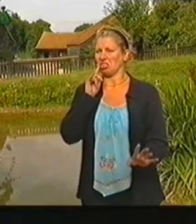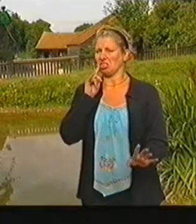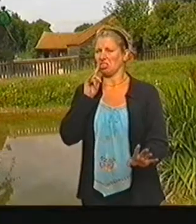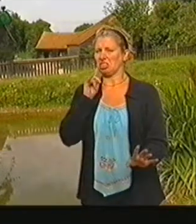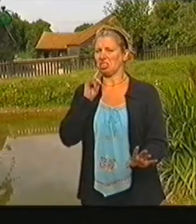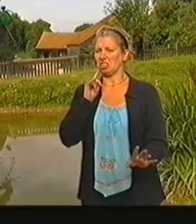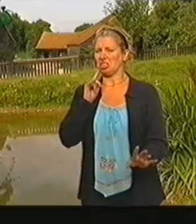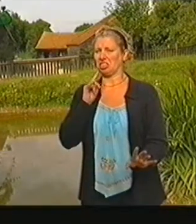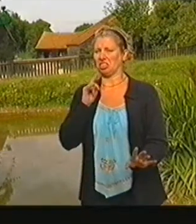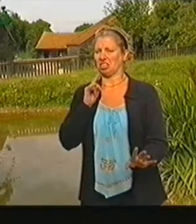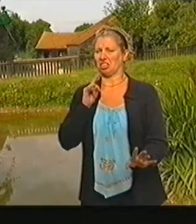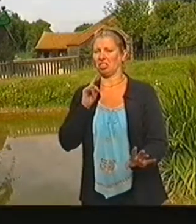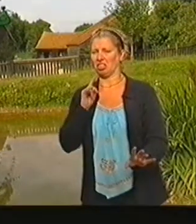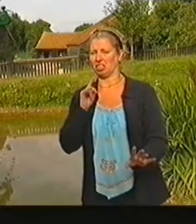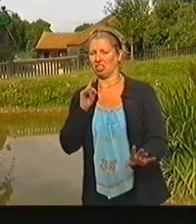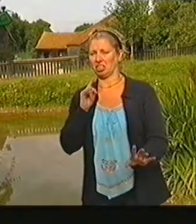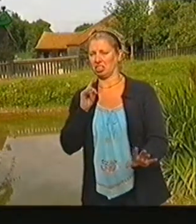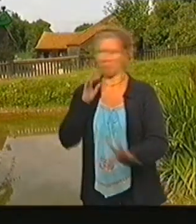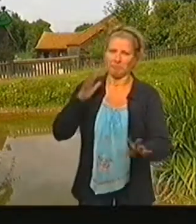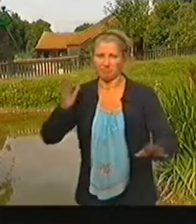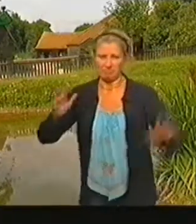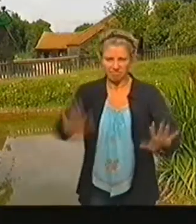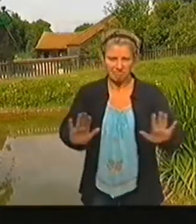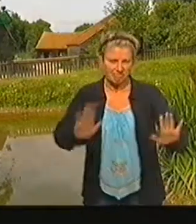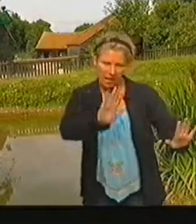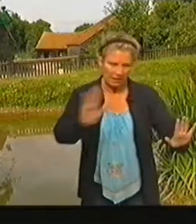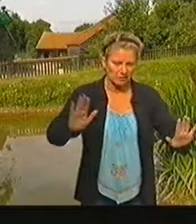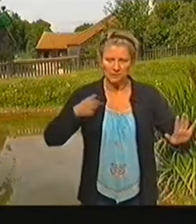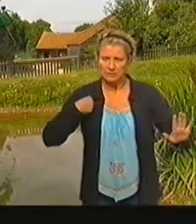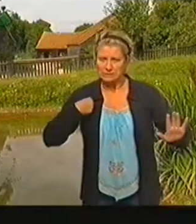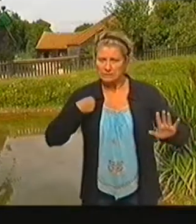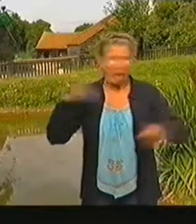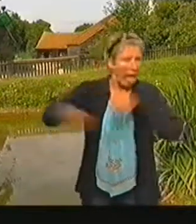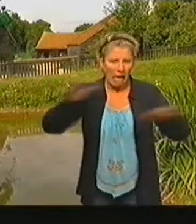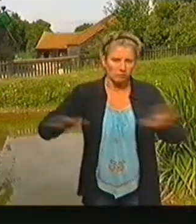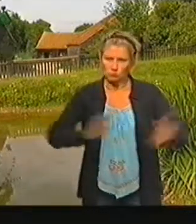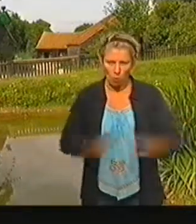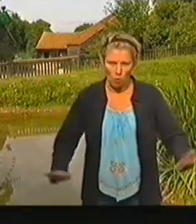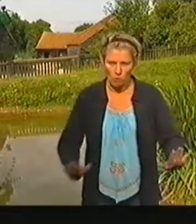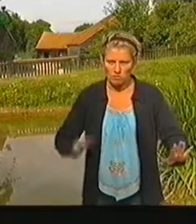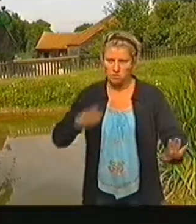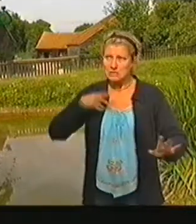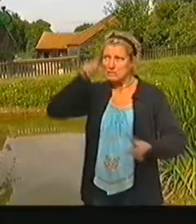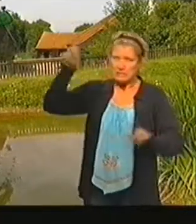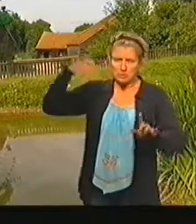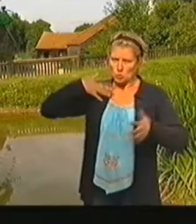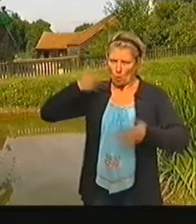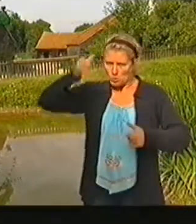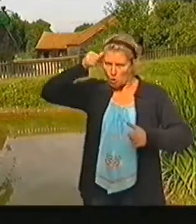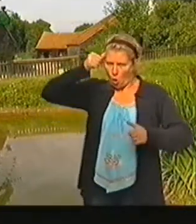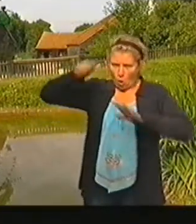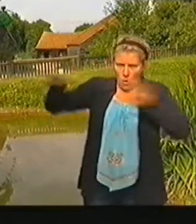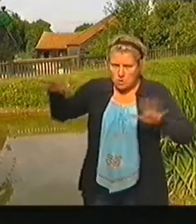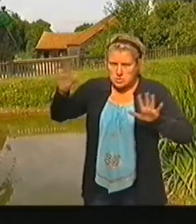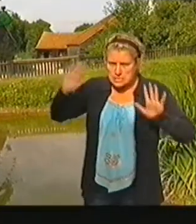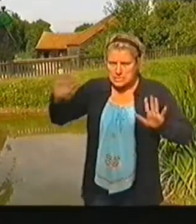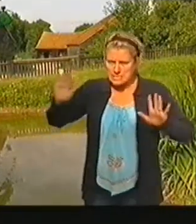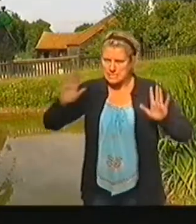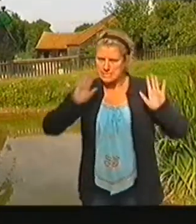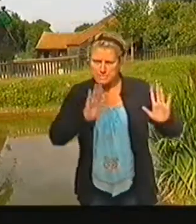eye. A thread of saliva slid down one side of his jaw, then snapped. "We mustn't overdo it," he said. "Mustn't give the